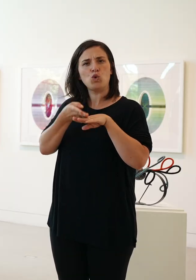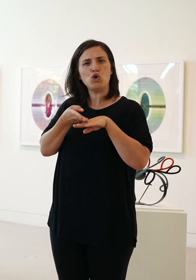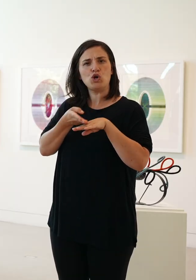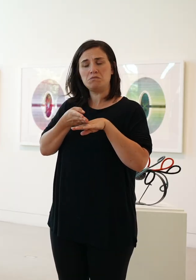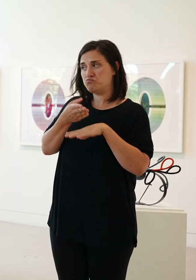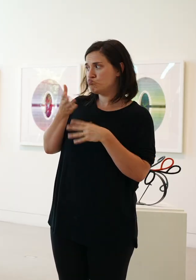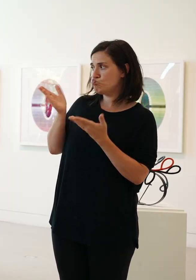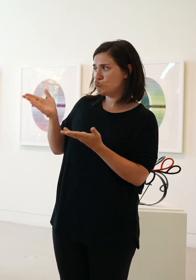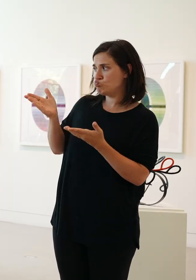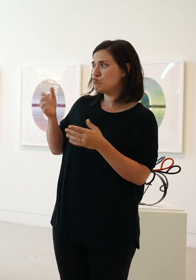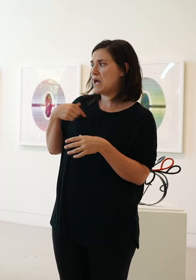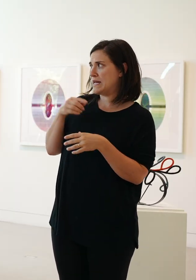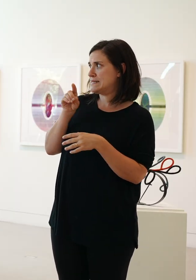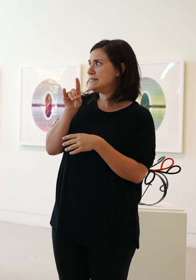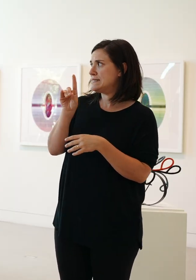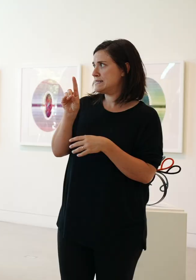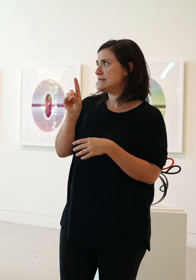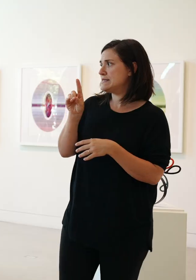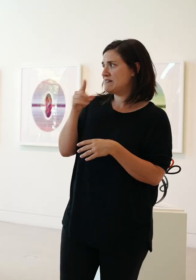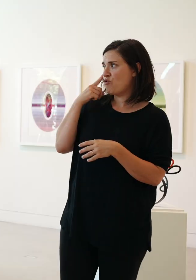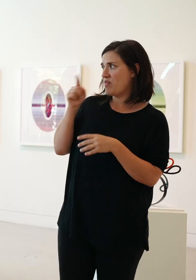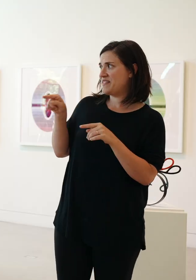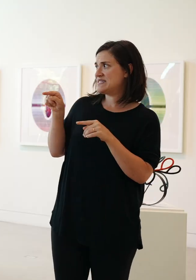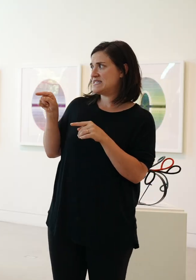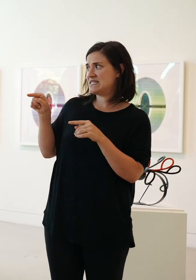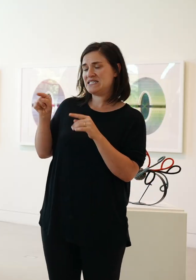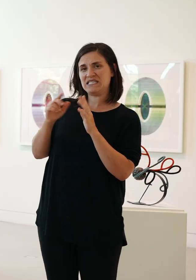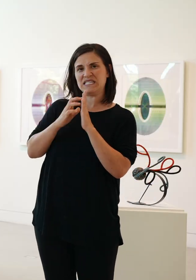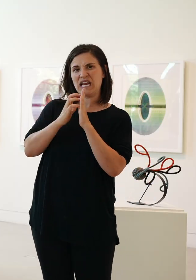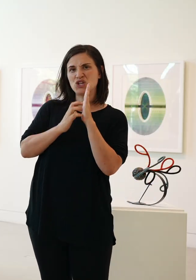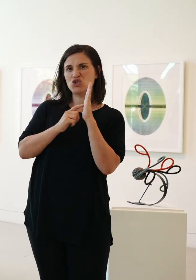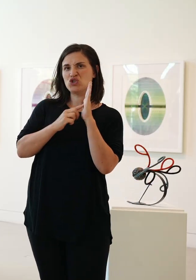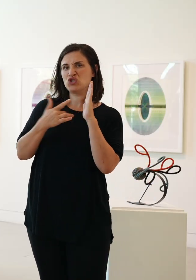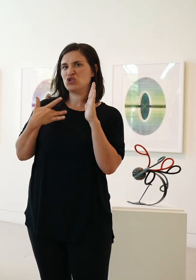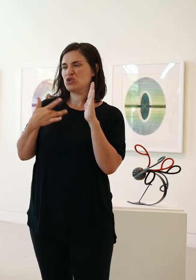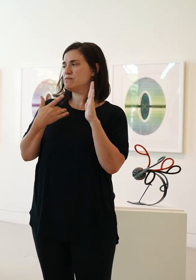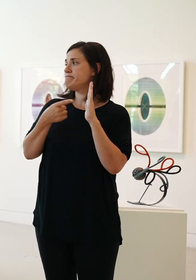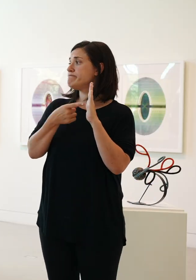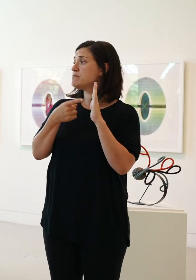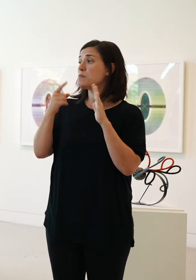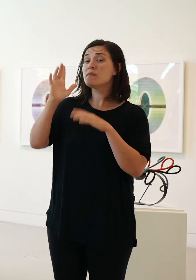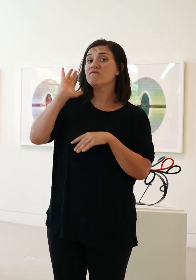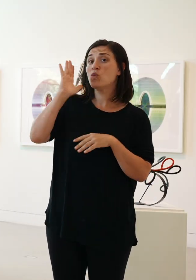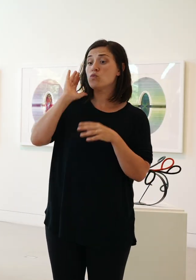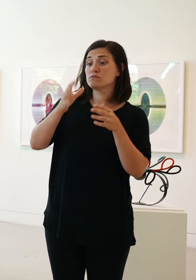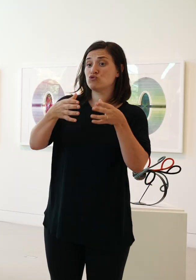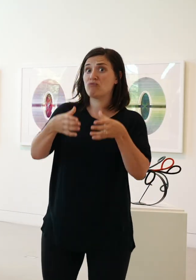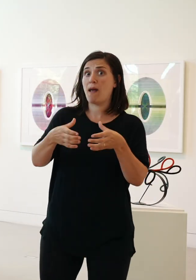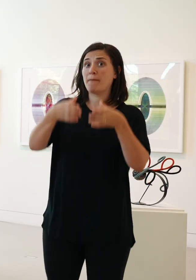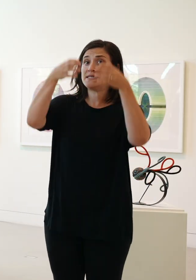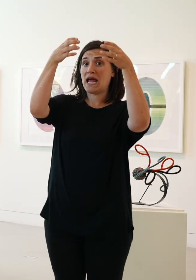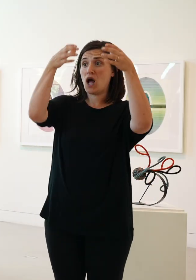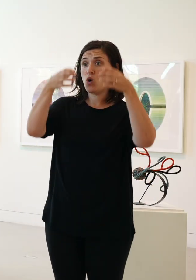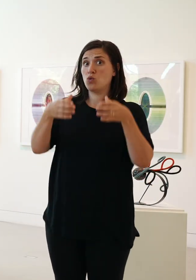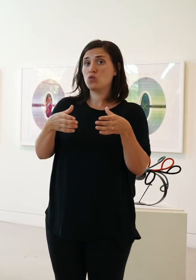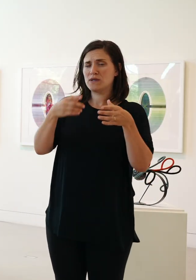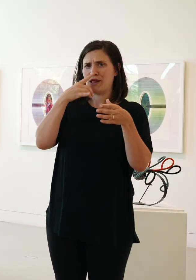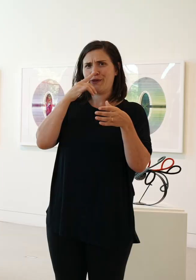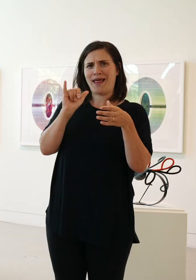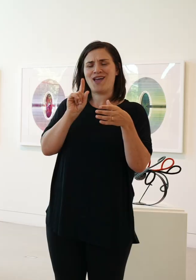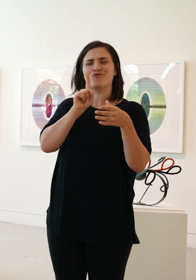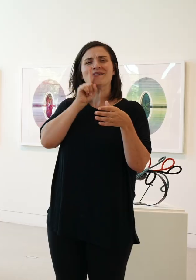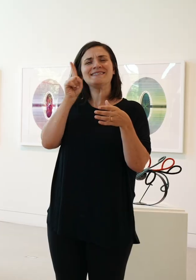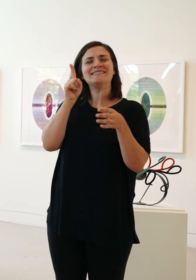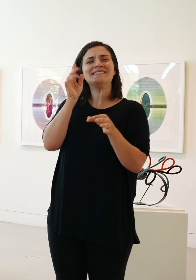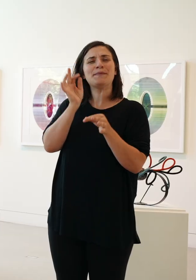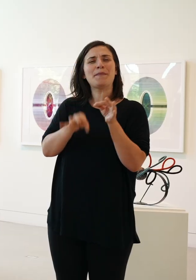did that for this texture. And once again, it was still straight up and down to where it looked like a real